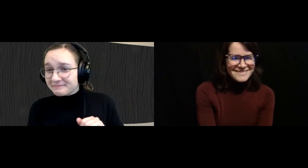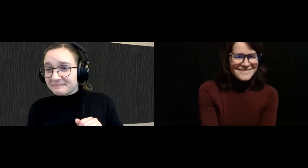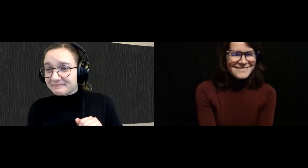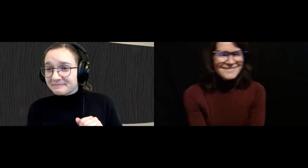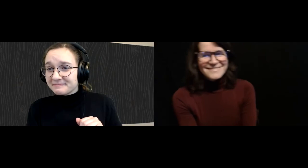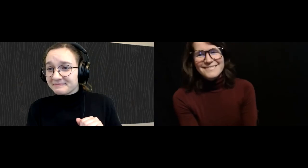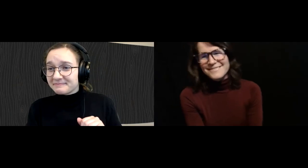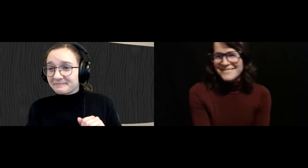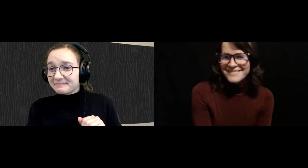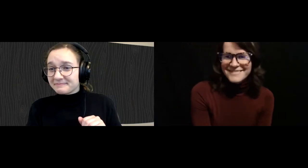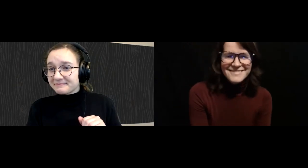your time.